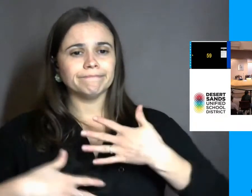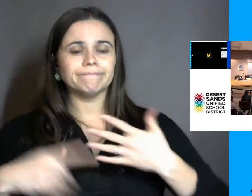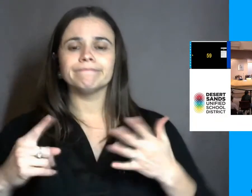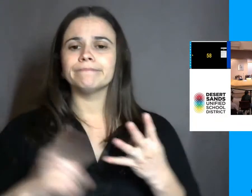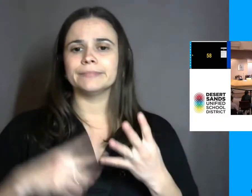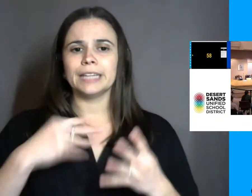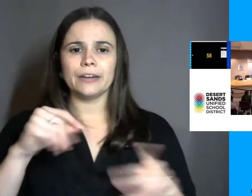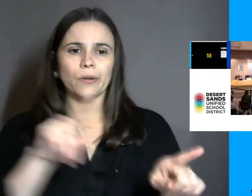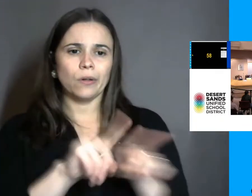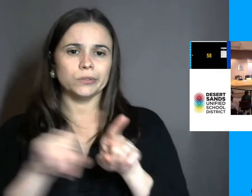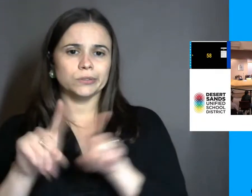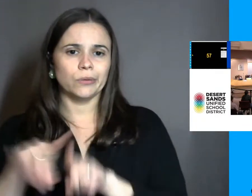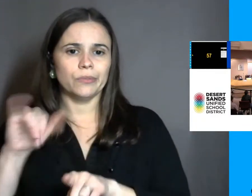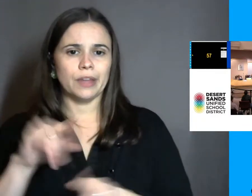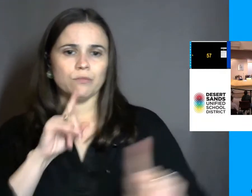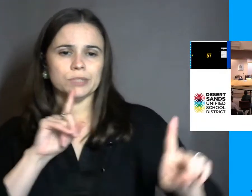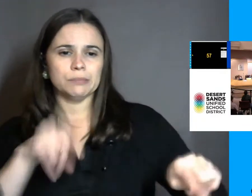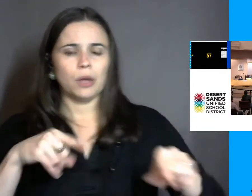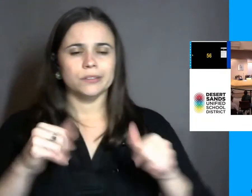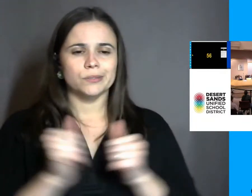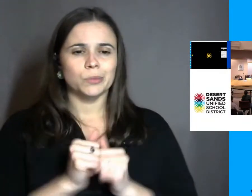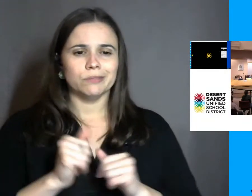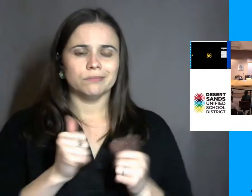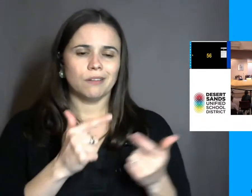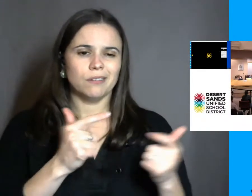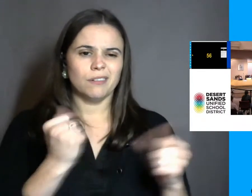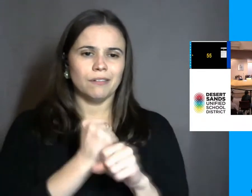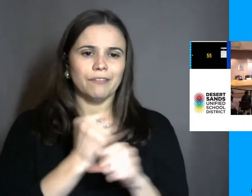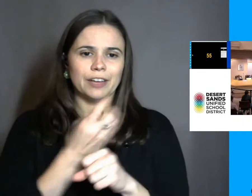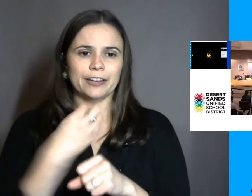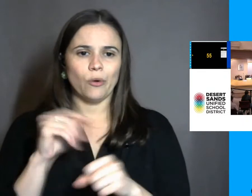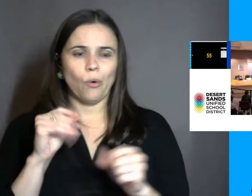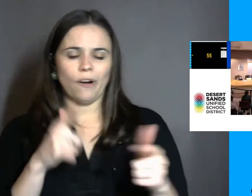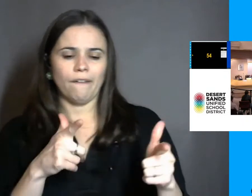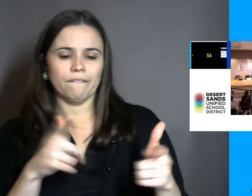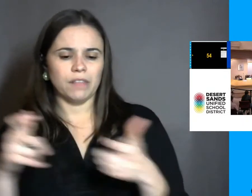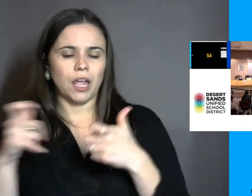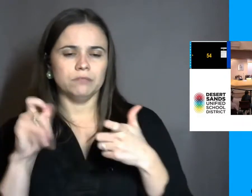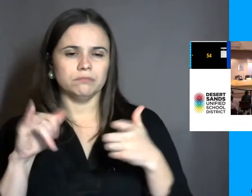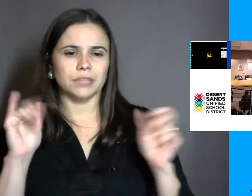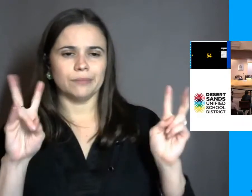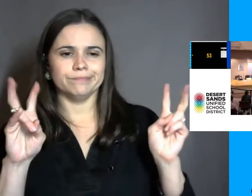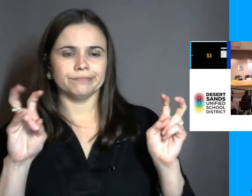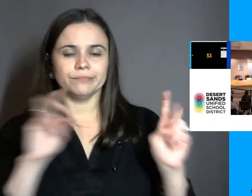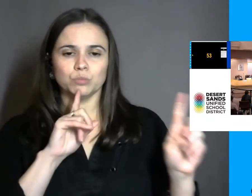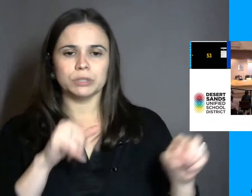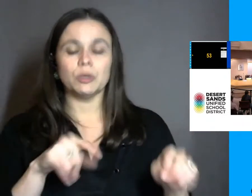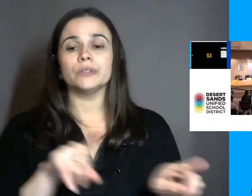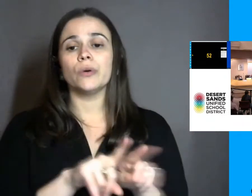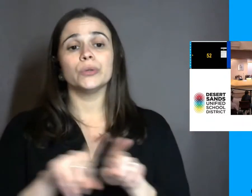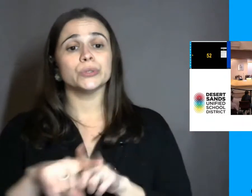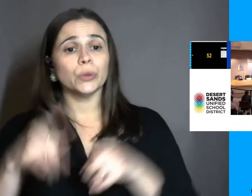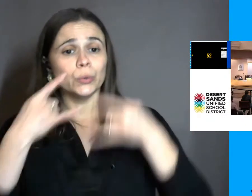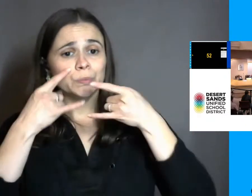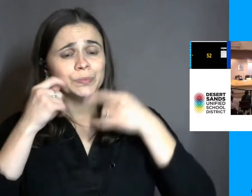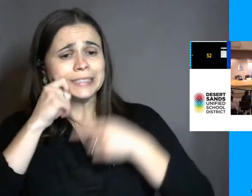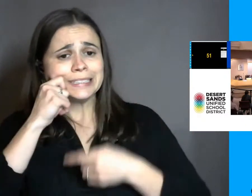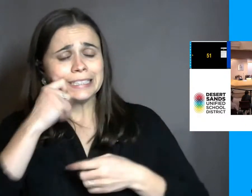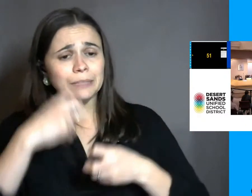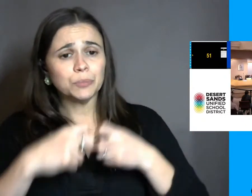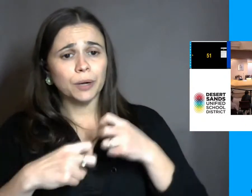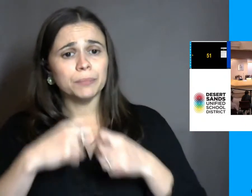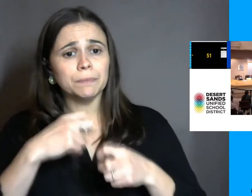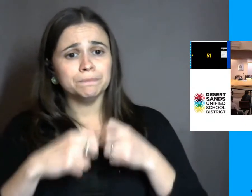fight or flight response. Masks are also causing skin conditions from microplastics most